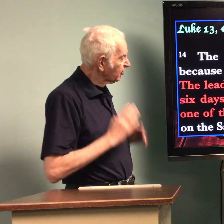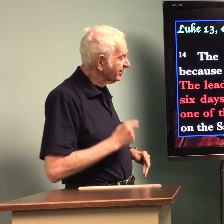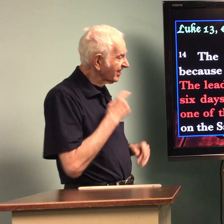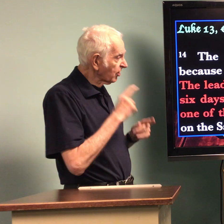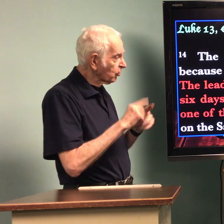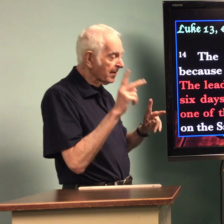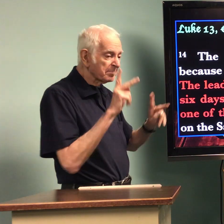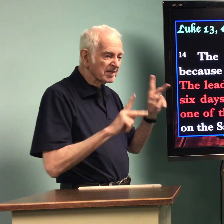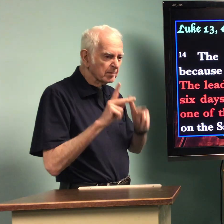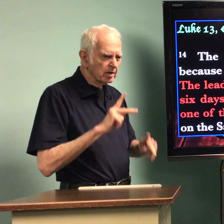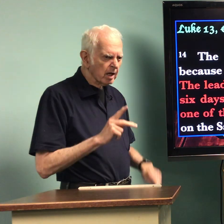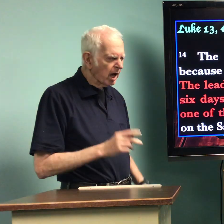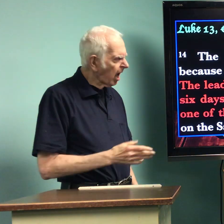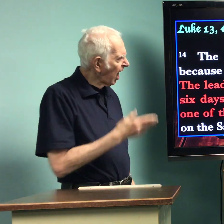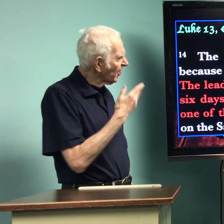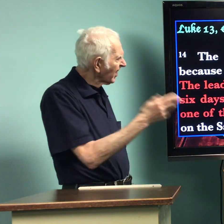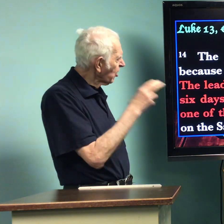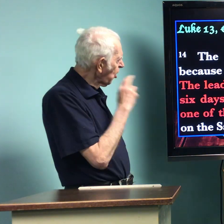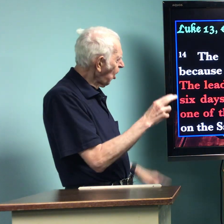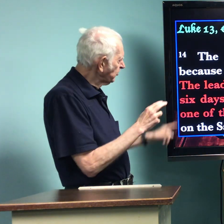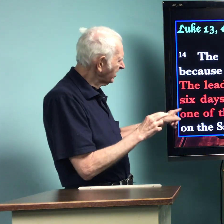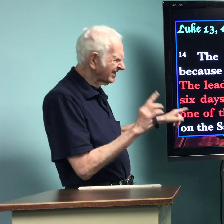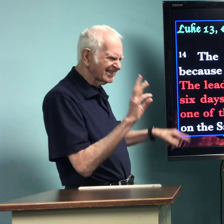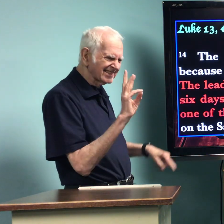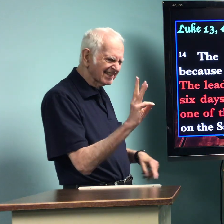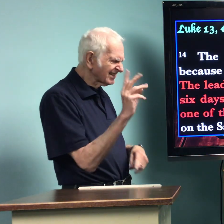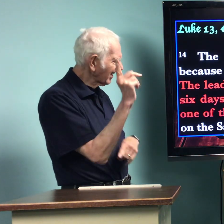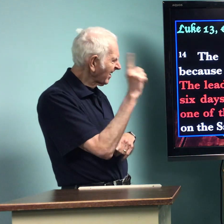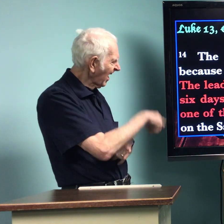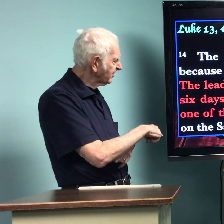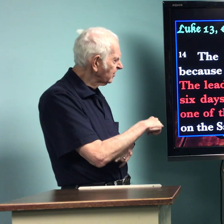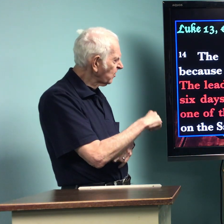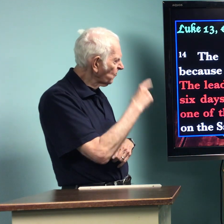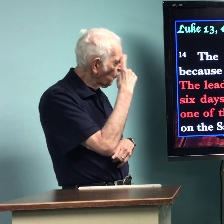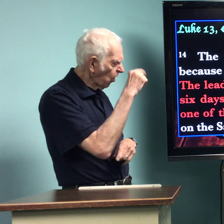The leader said to the people, "There are 6 days for work.